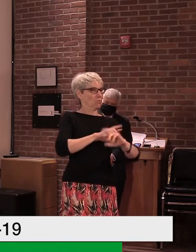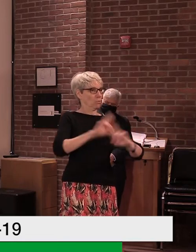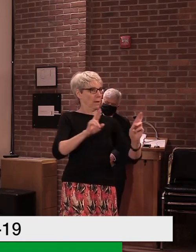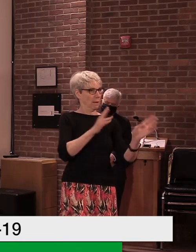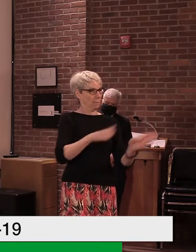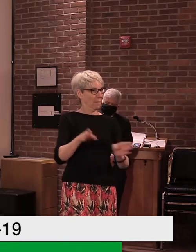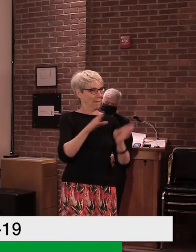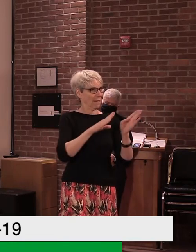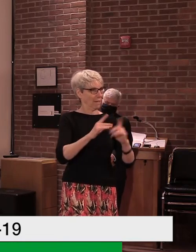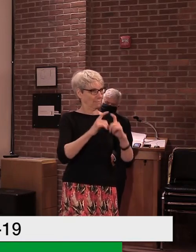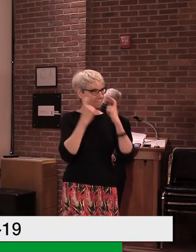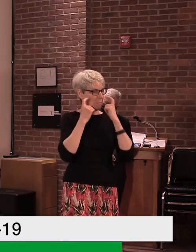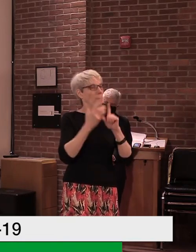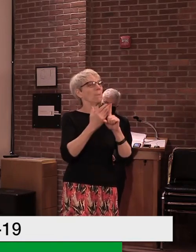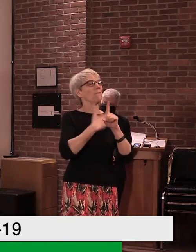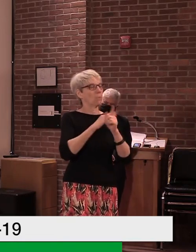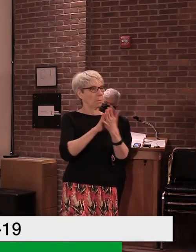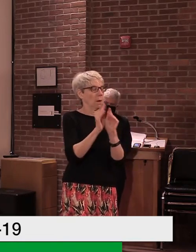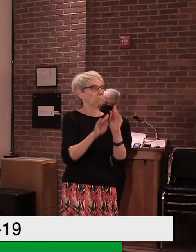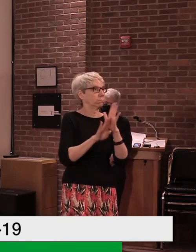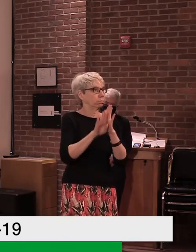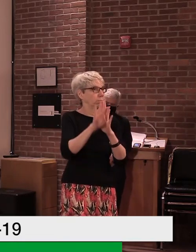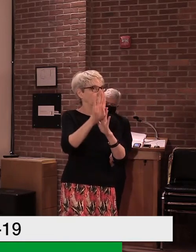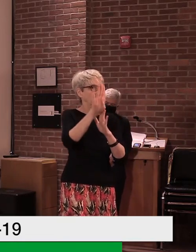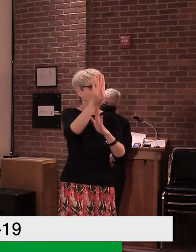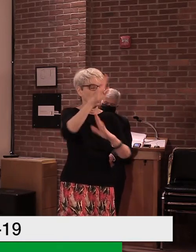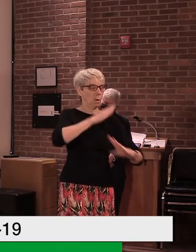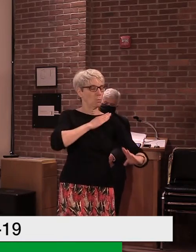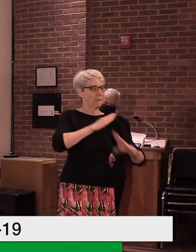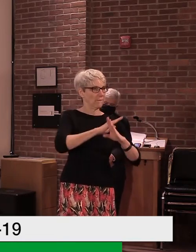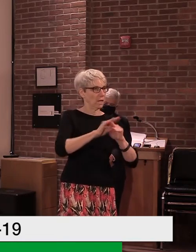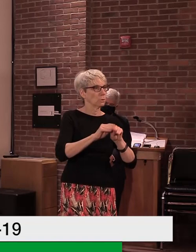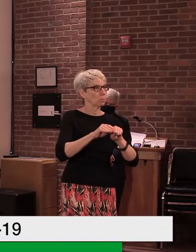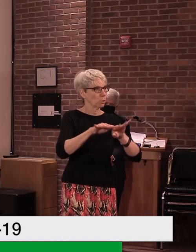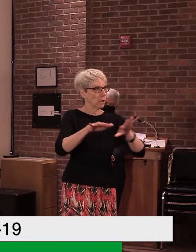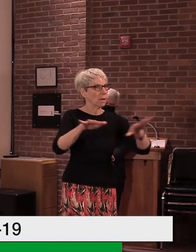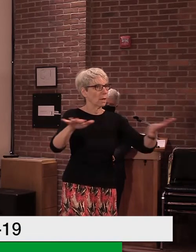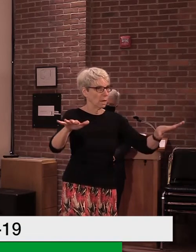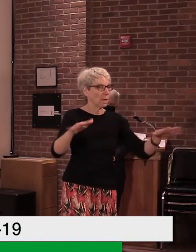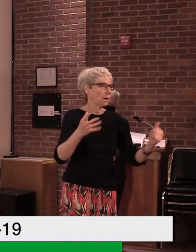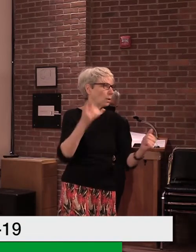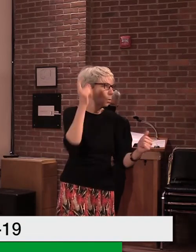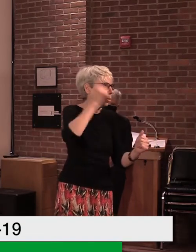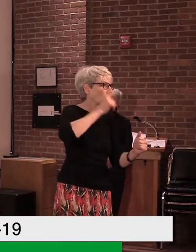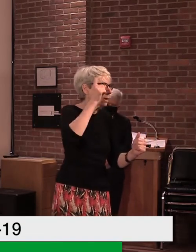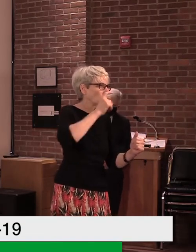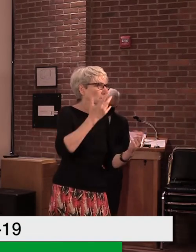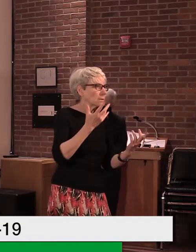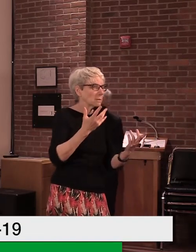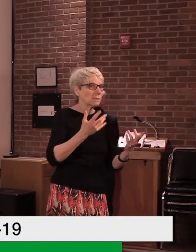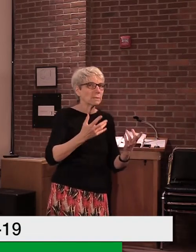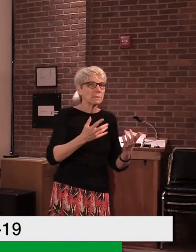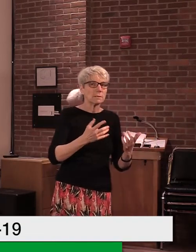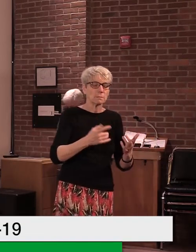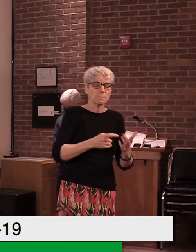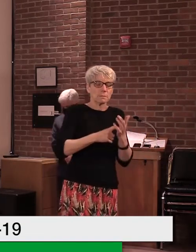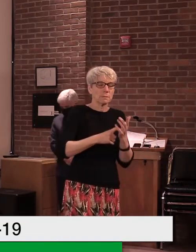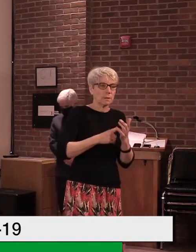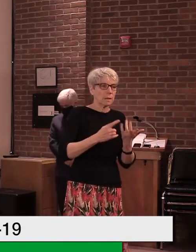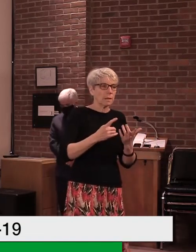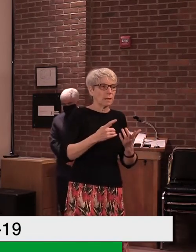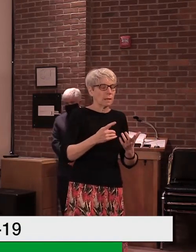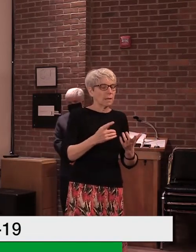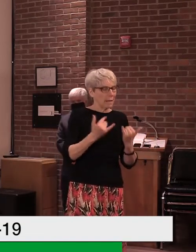it and make sure that we can try to keep what's going well now as well as it is going for the